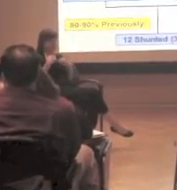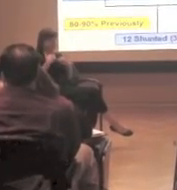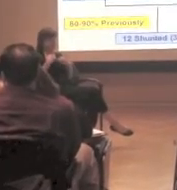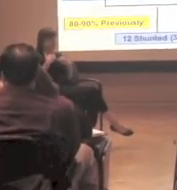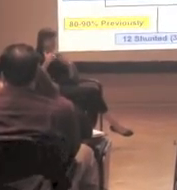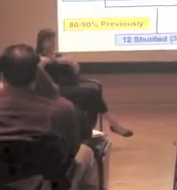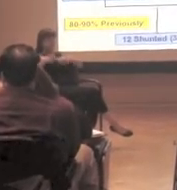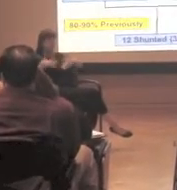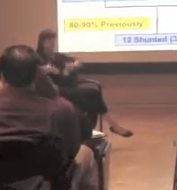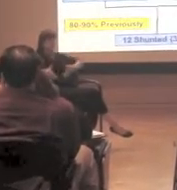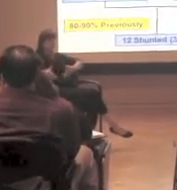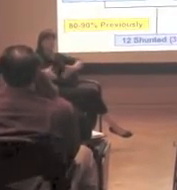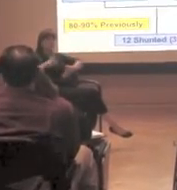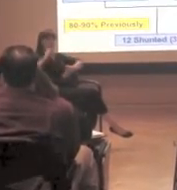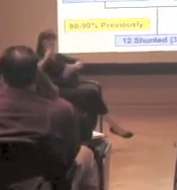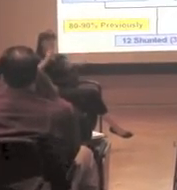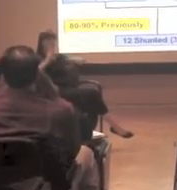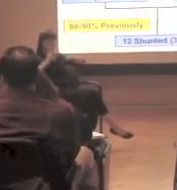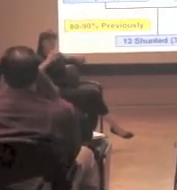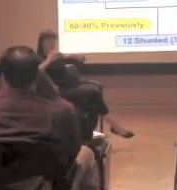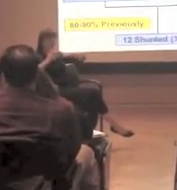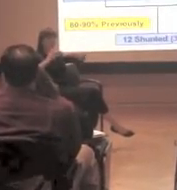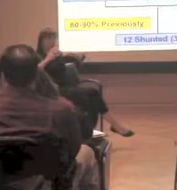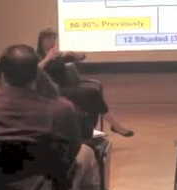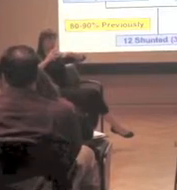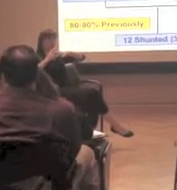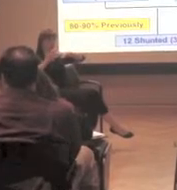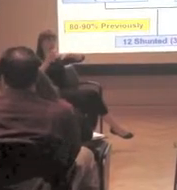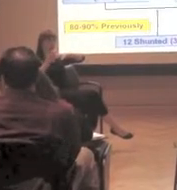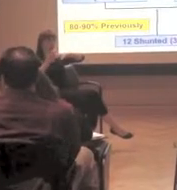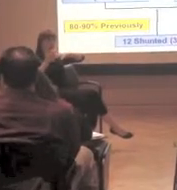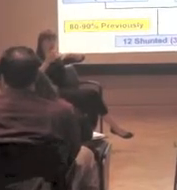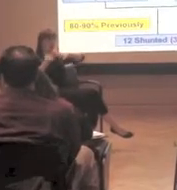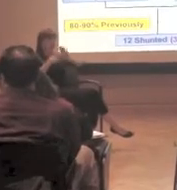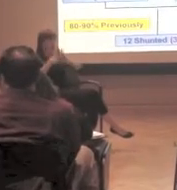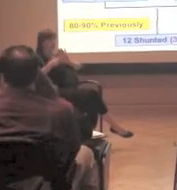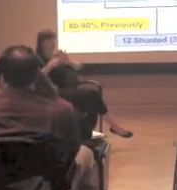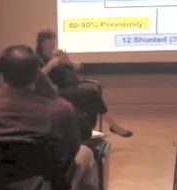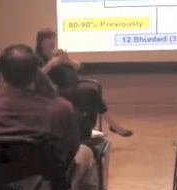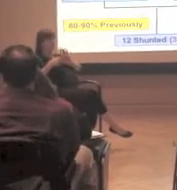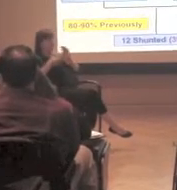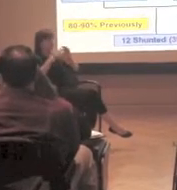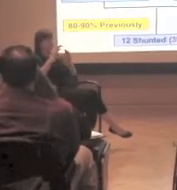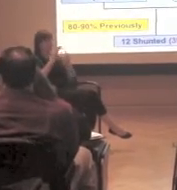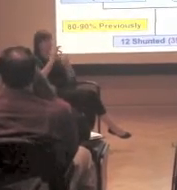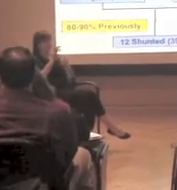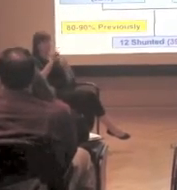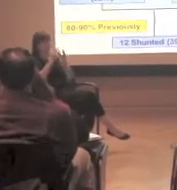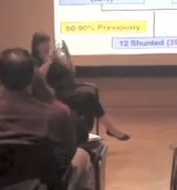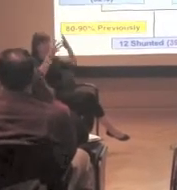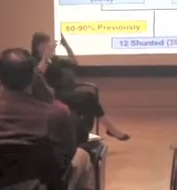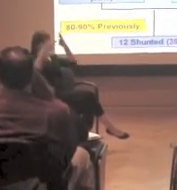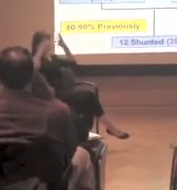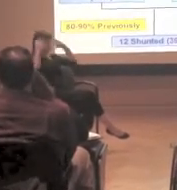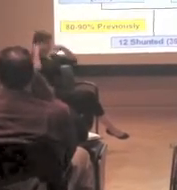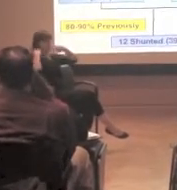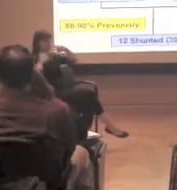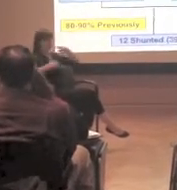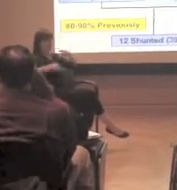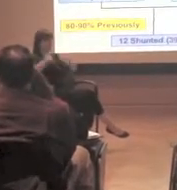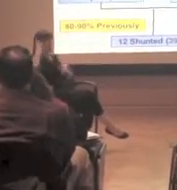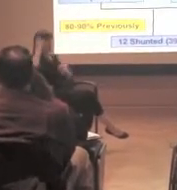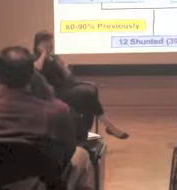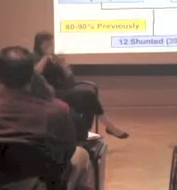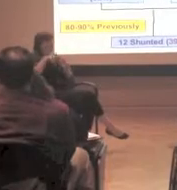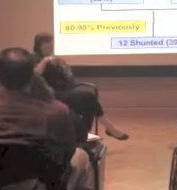the body probably shuts down. How we get rid? I showed that flow of CSF. That's just the main highway. Now